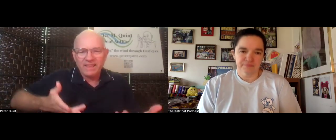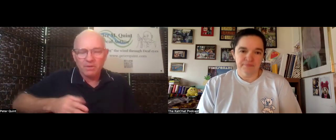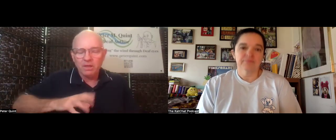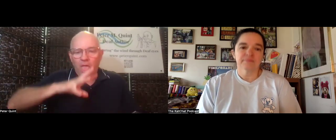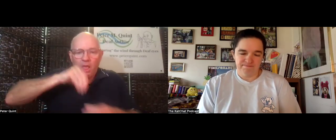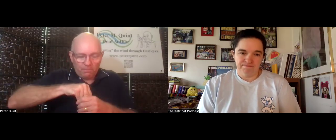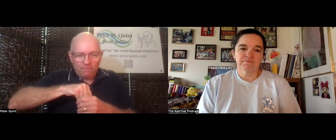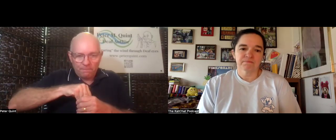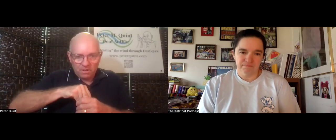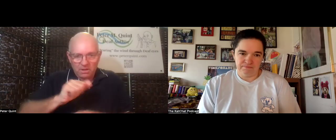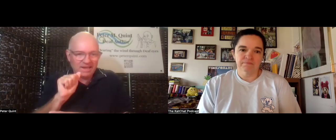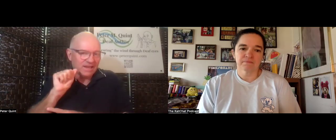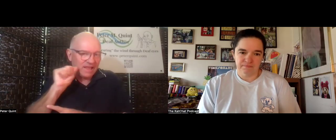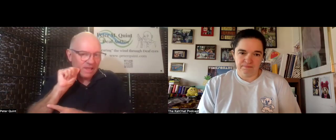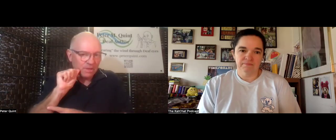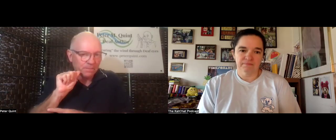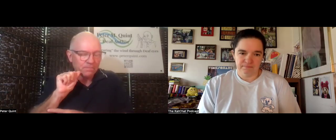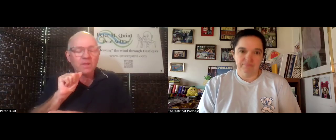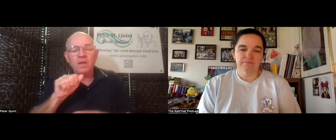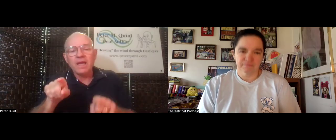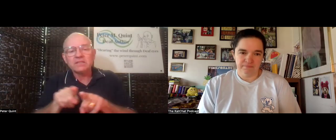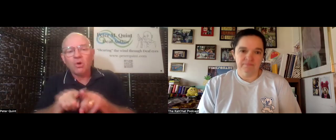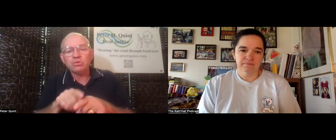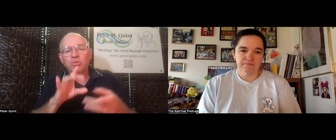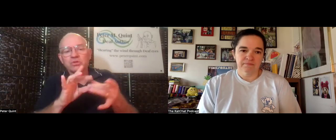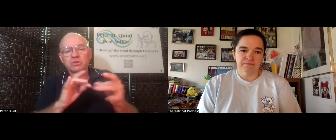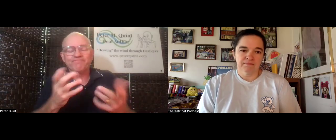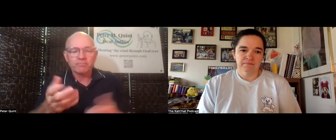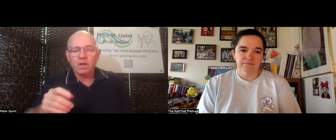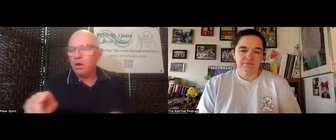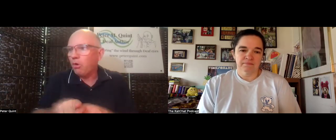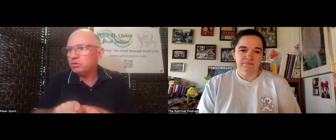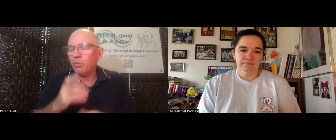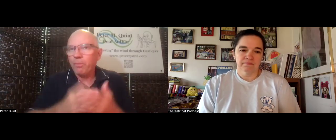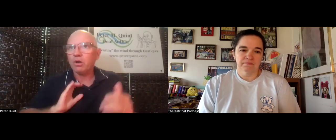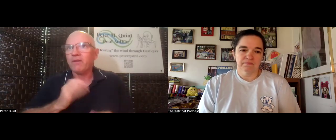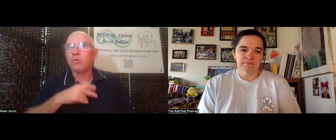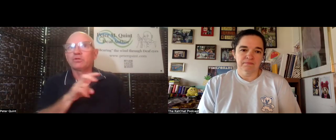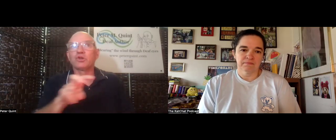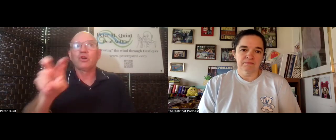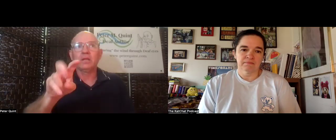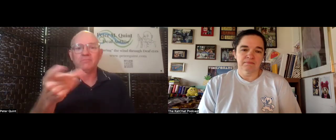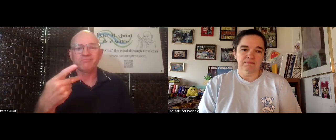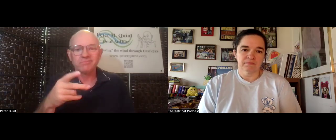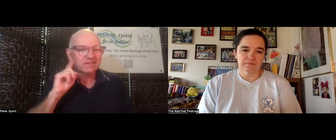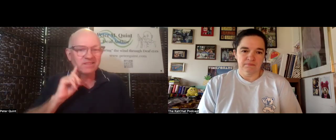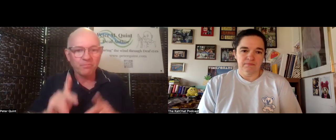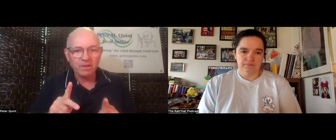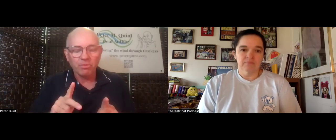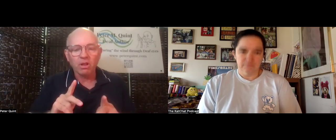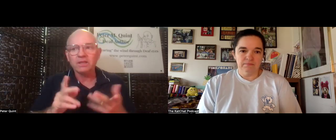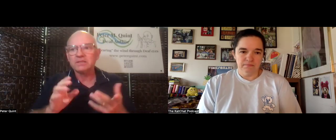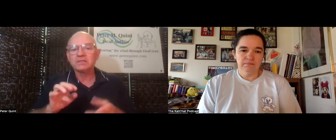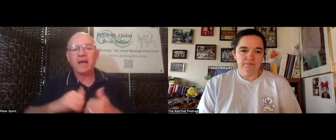my name? And Amy. And it's also part of our journey as